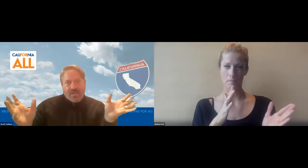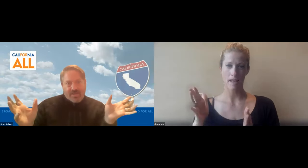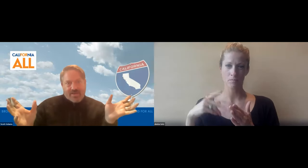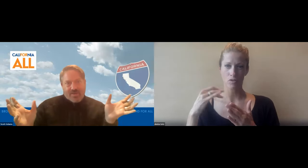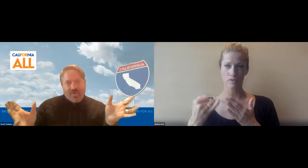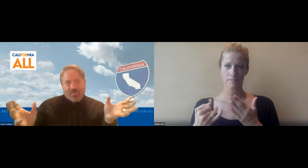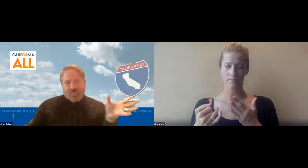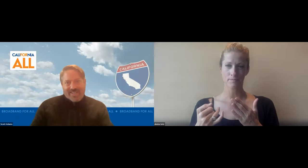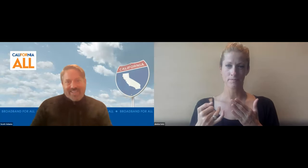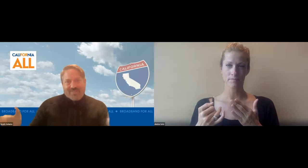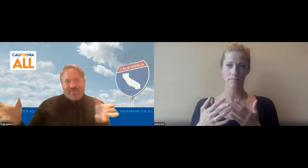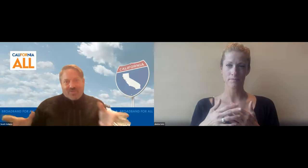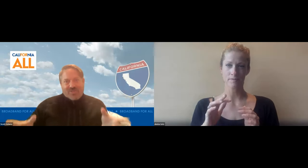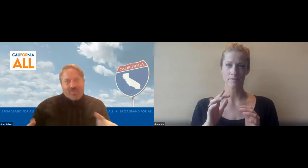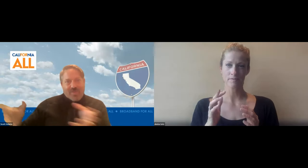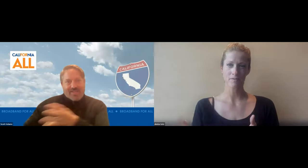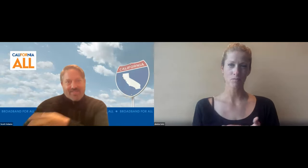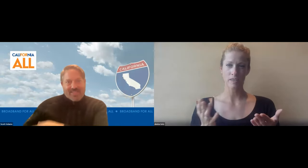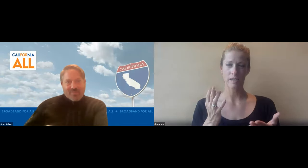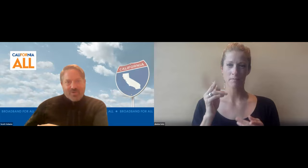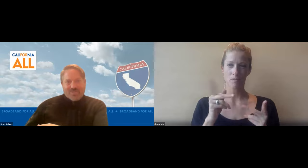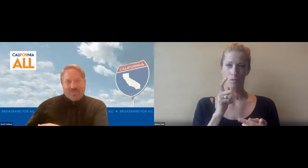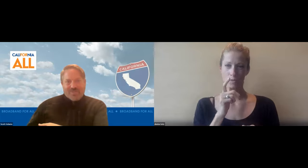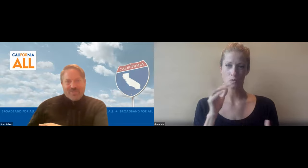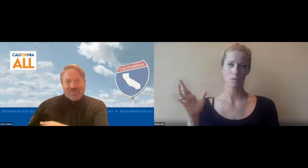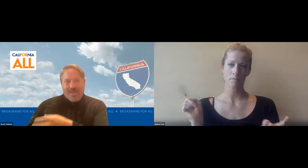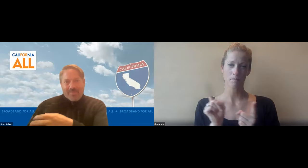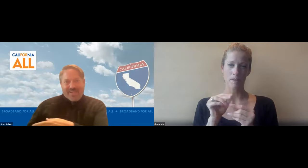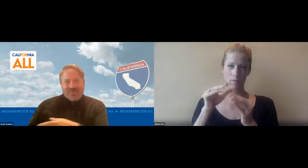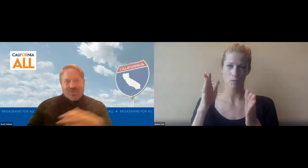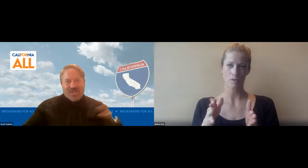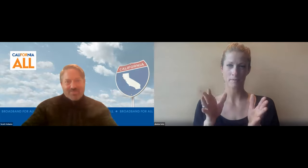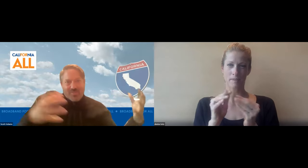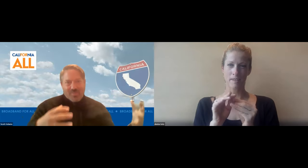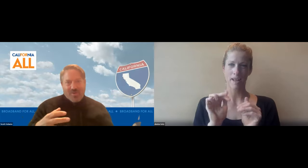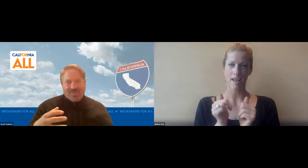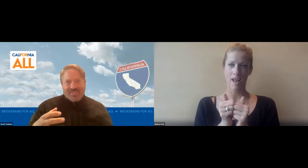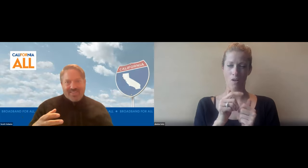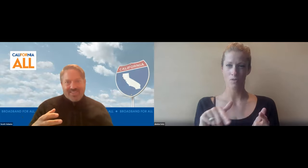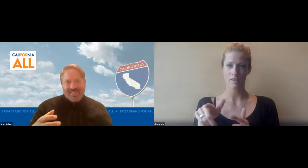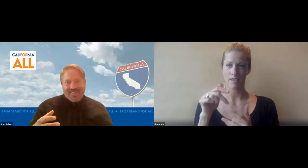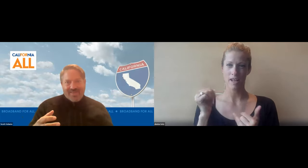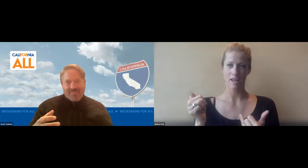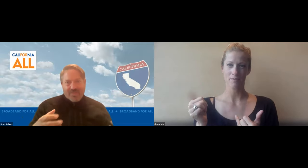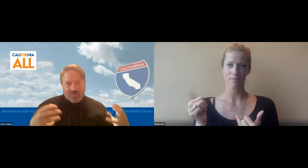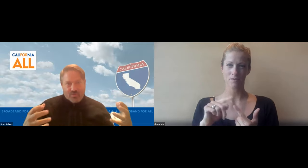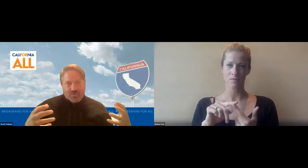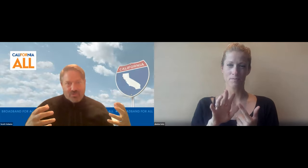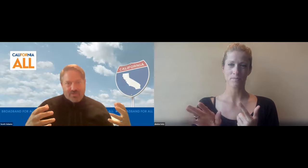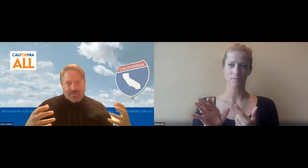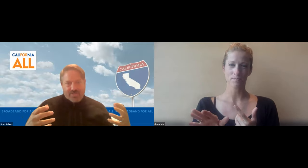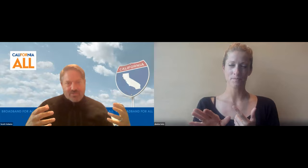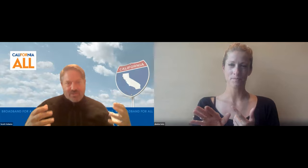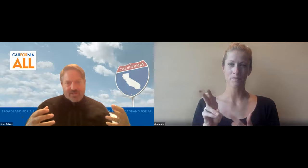we're, you know, bringing in folks that we met at the in-person regional planning workshops to be a part of the